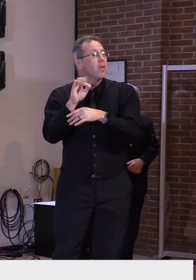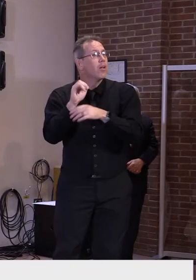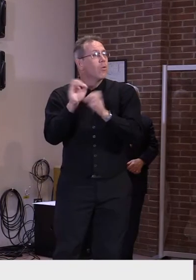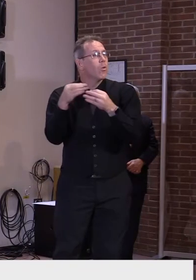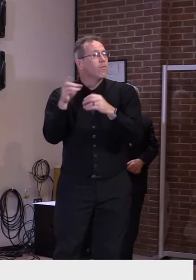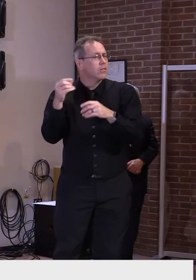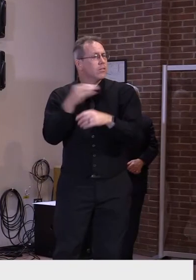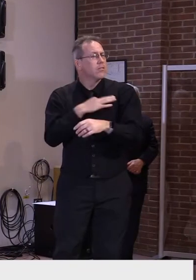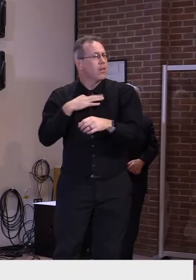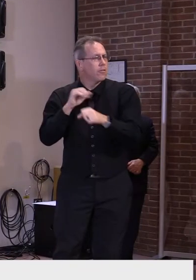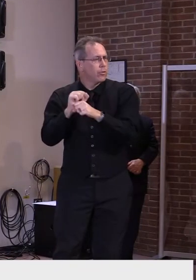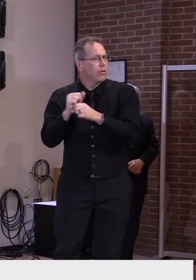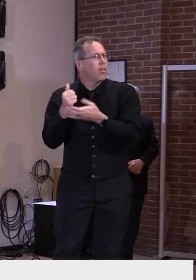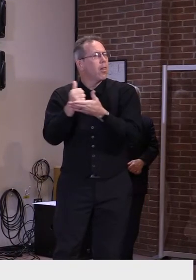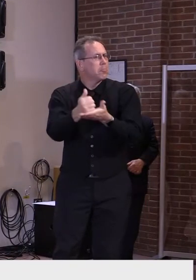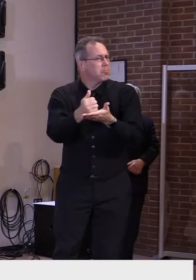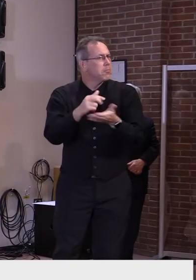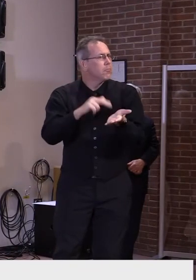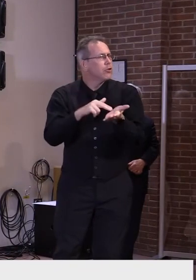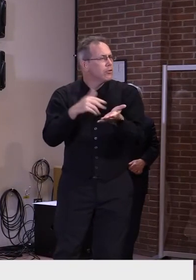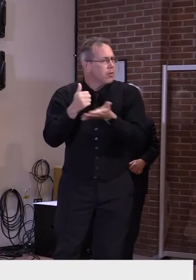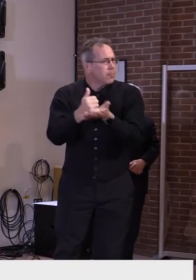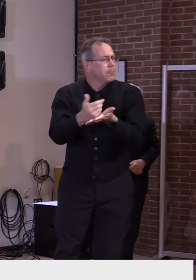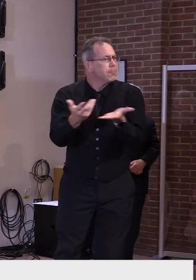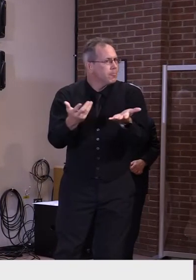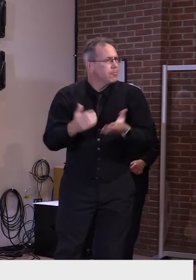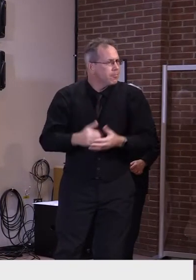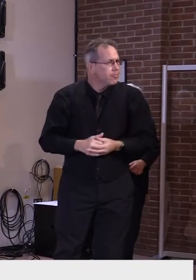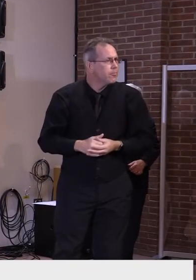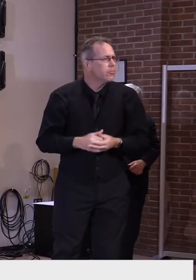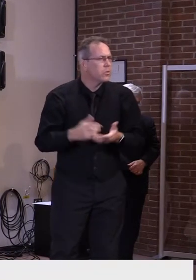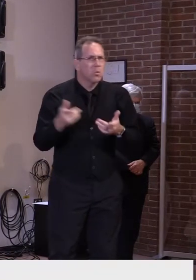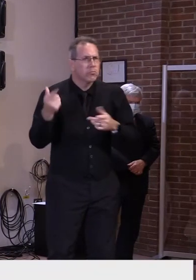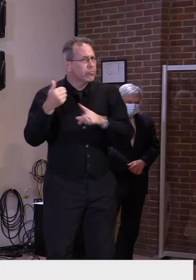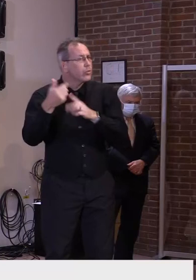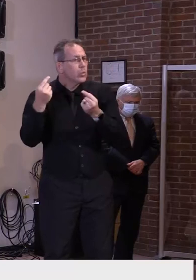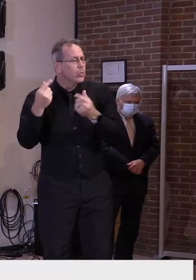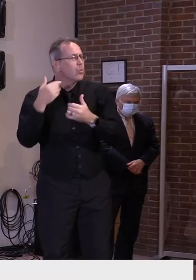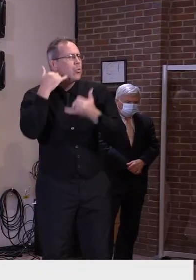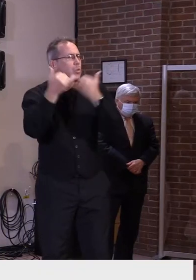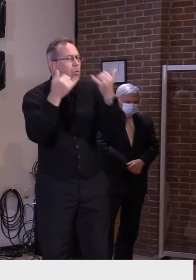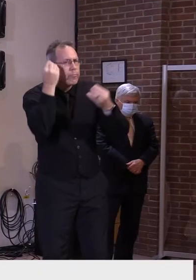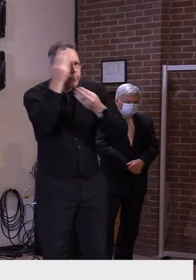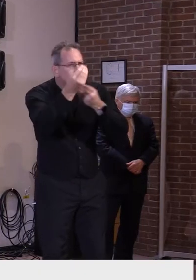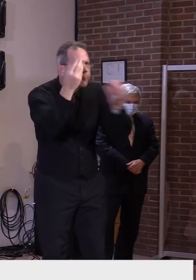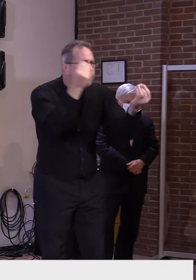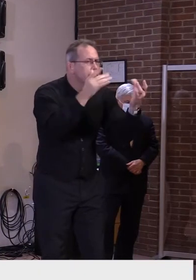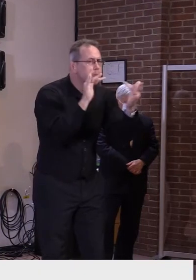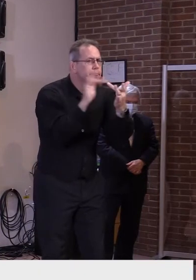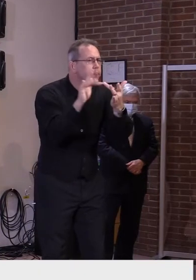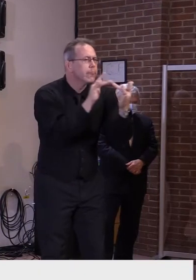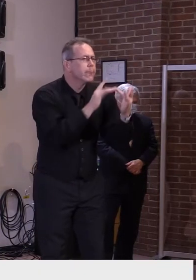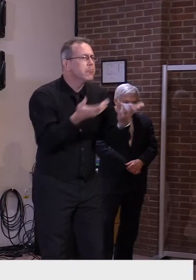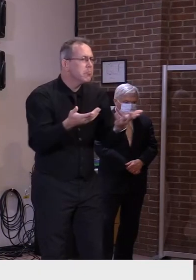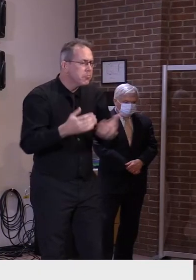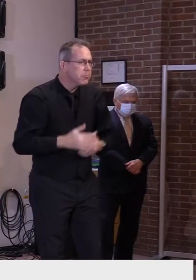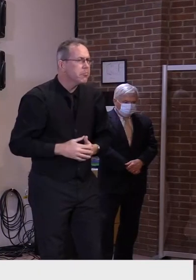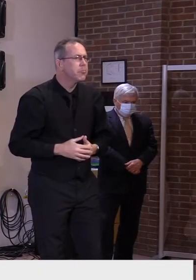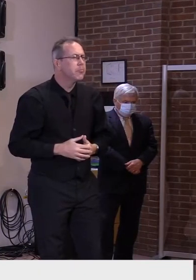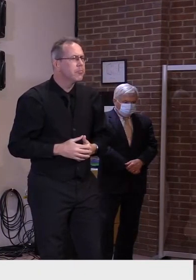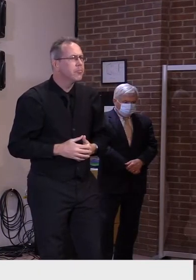options need to be worked through. We are working at the state level to secure some temporary staff, temporary hiring staff that could be